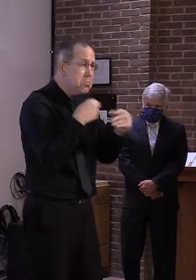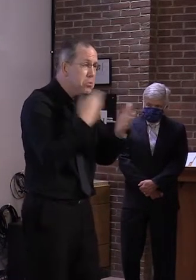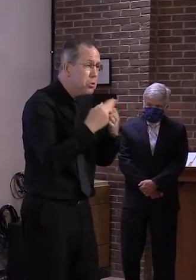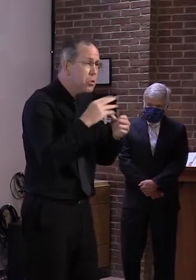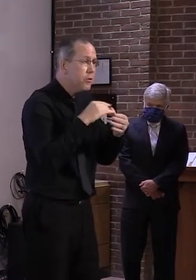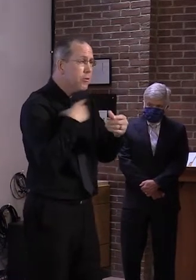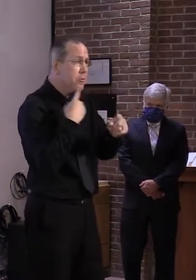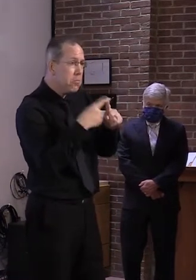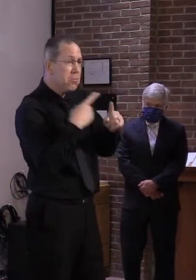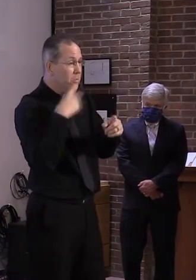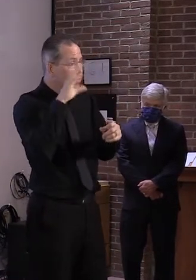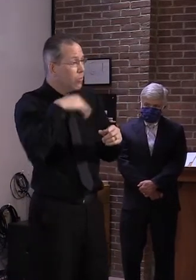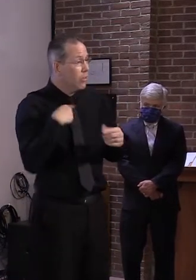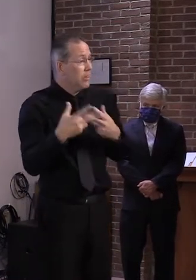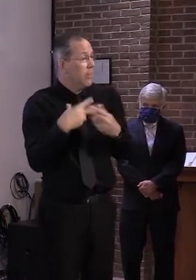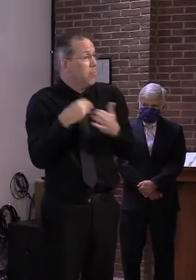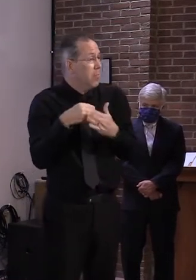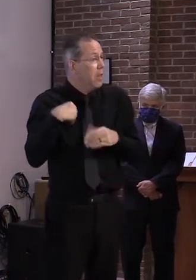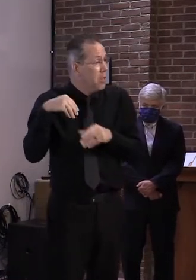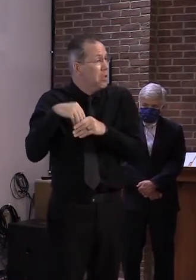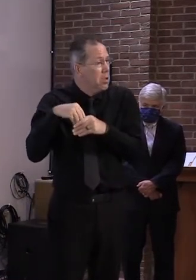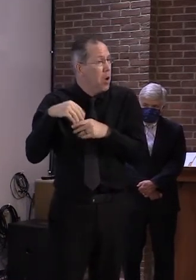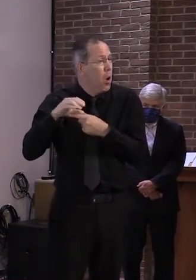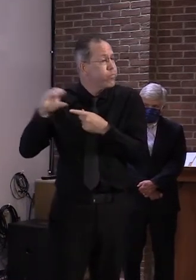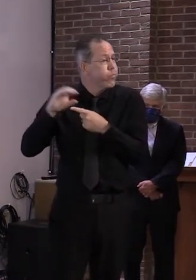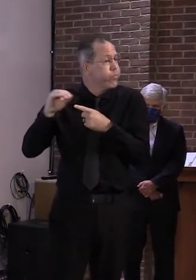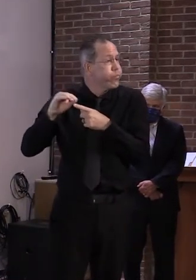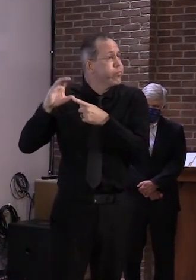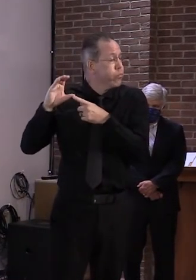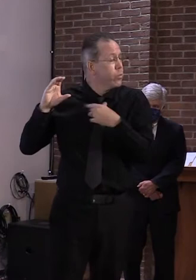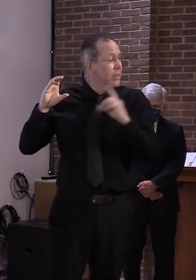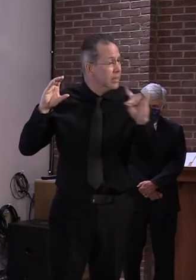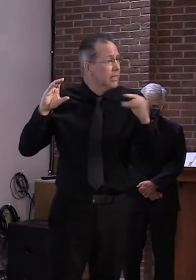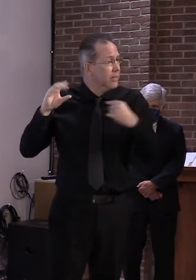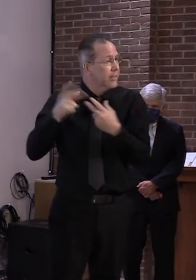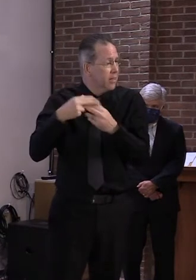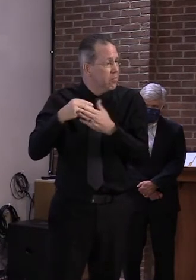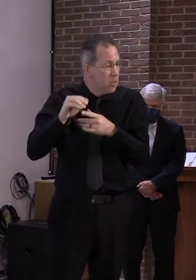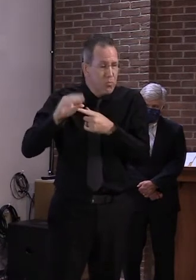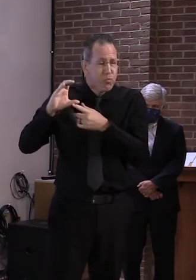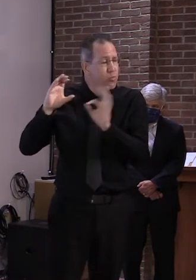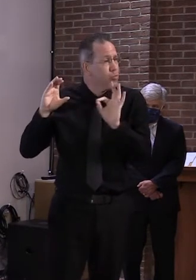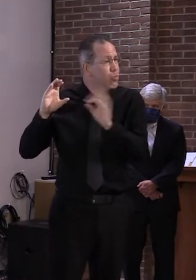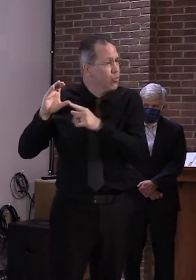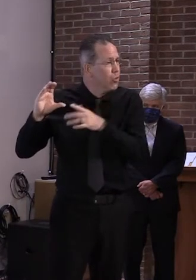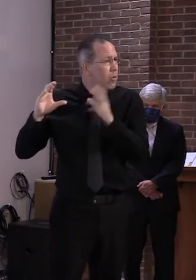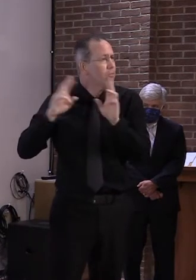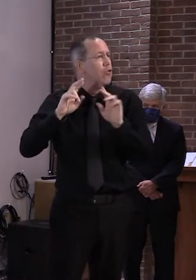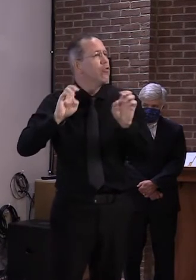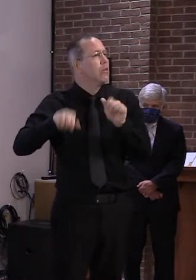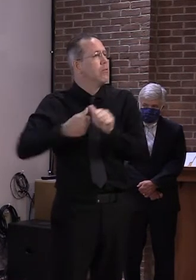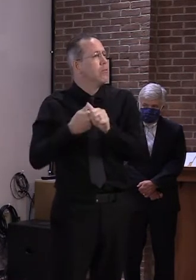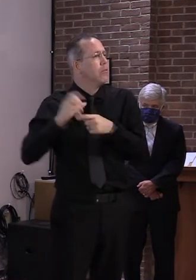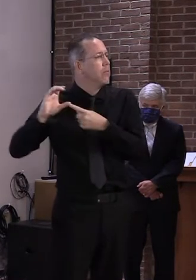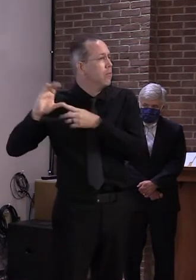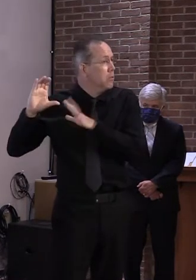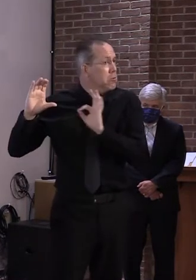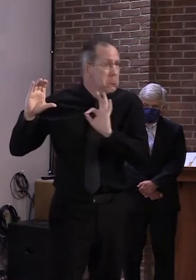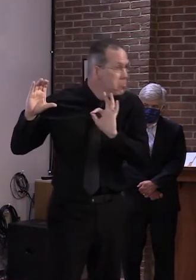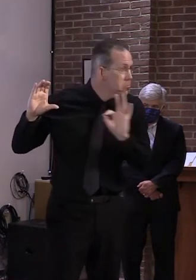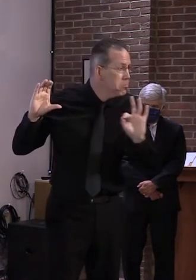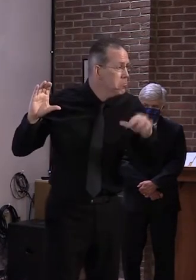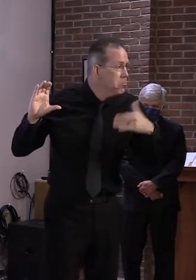last 3 years, some of the initiatives that we put into place. The first couple of years, no new taxes and fees. We